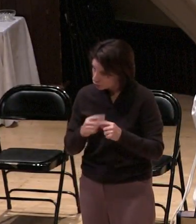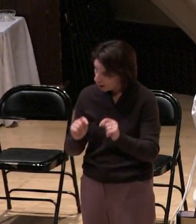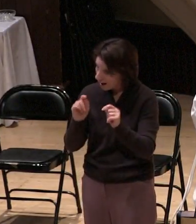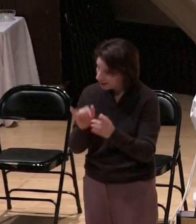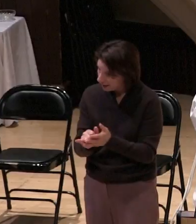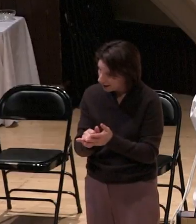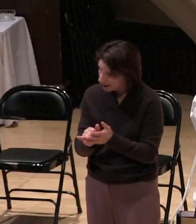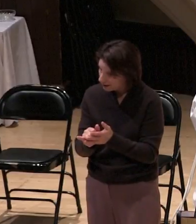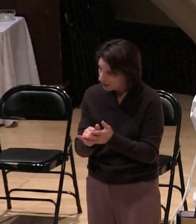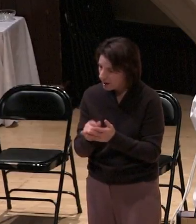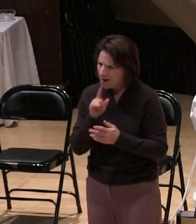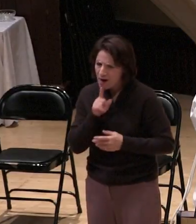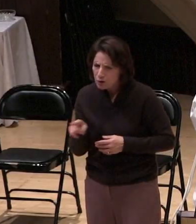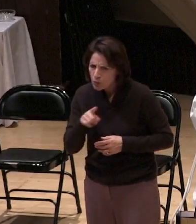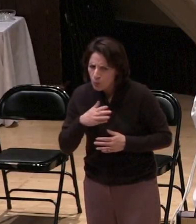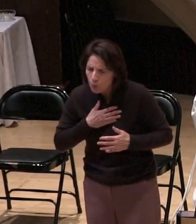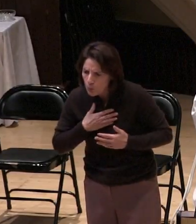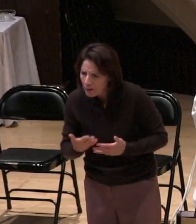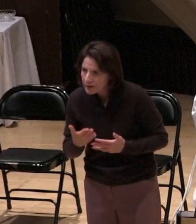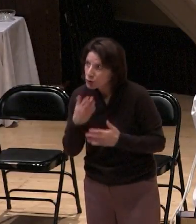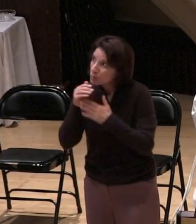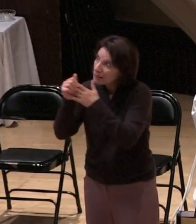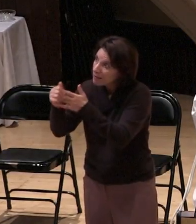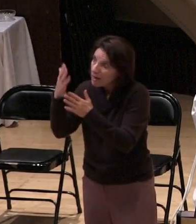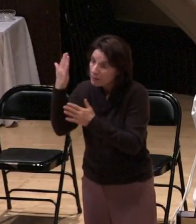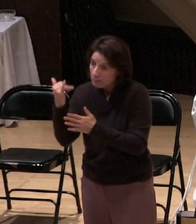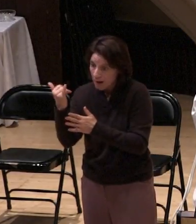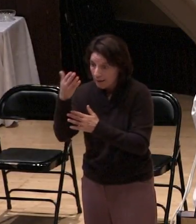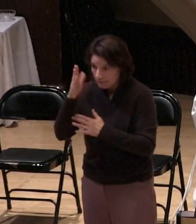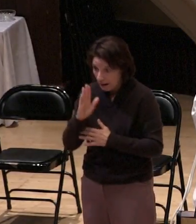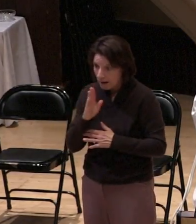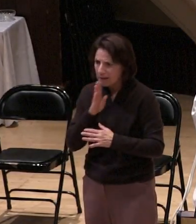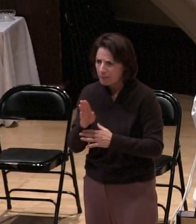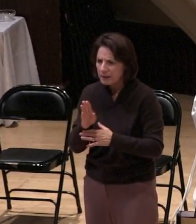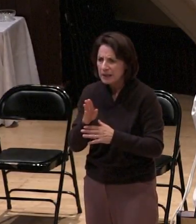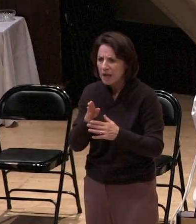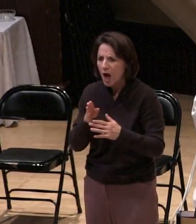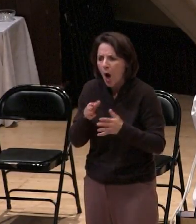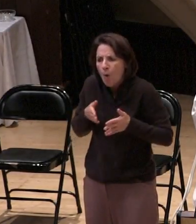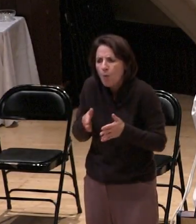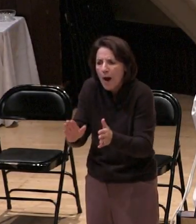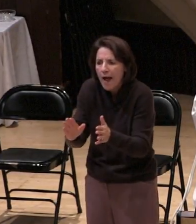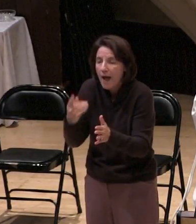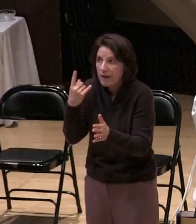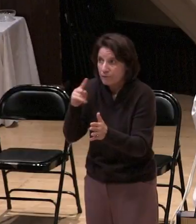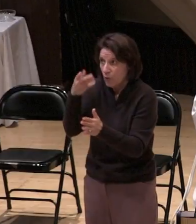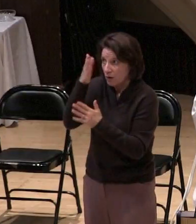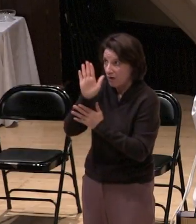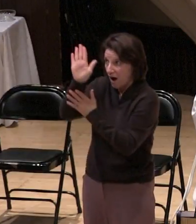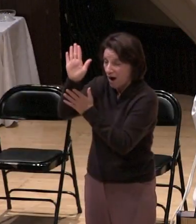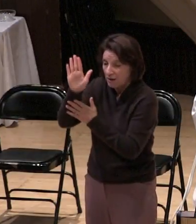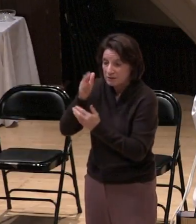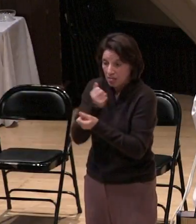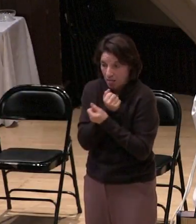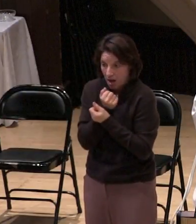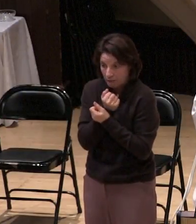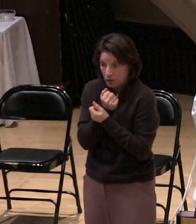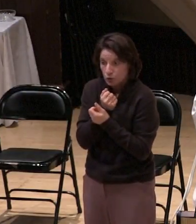to be led by God and be a means for God's love in the world? To show genuine